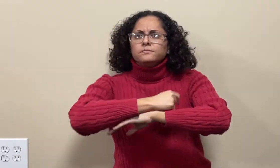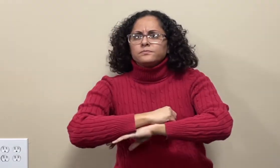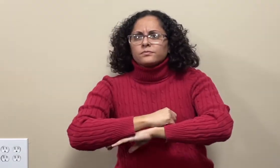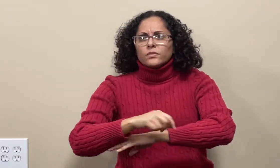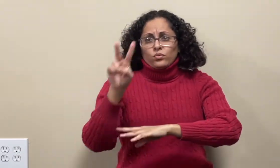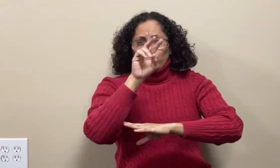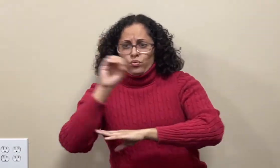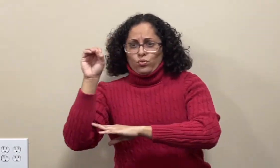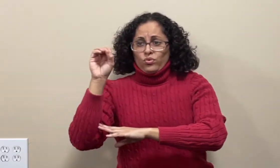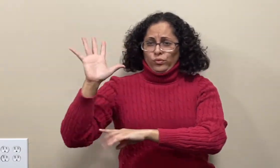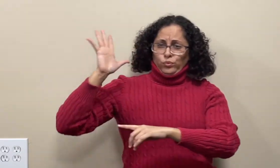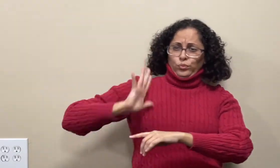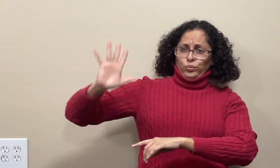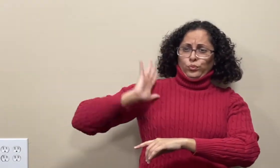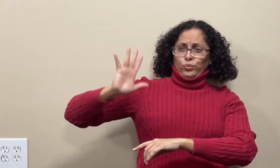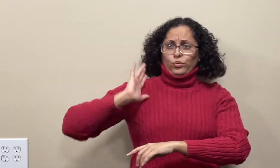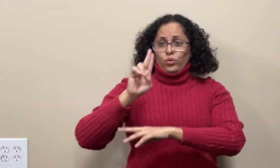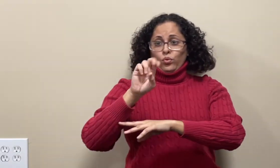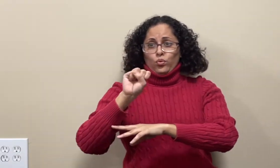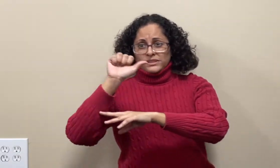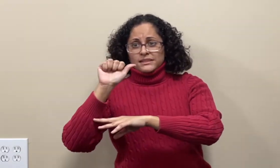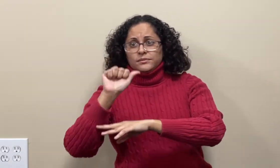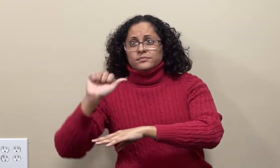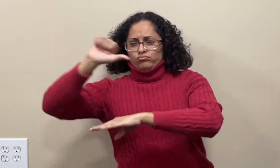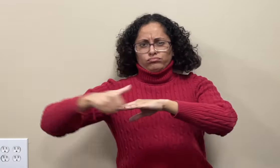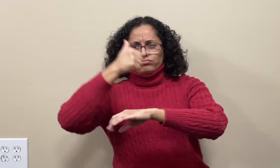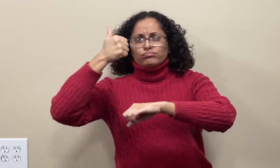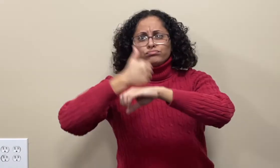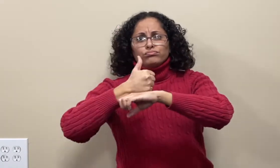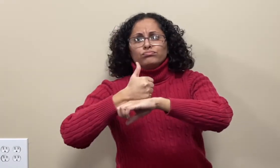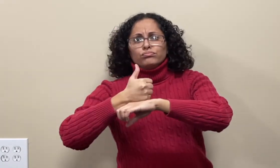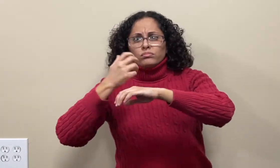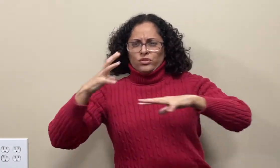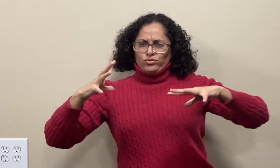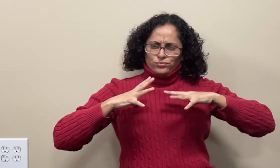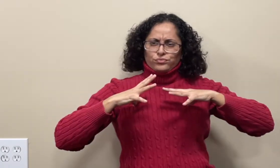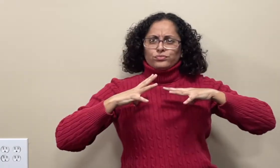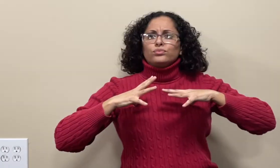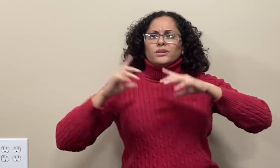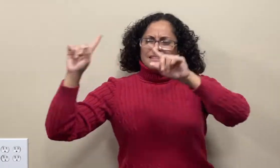The United Nations General Assembly launched the holiday in 2000.